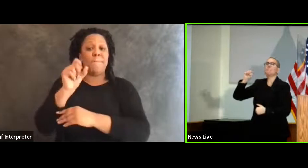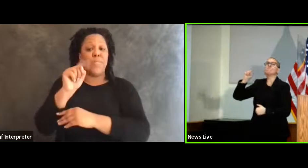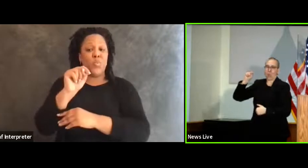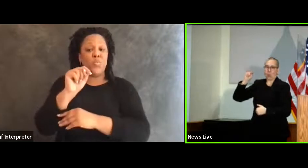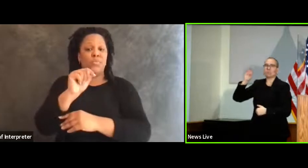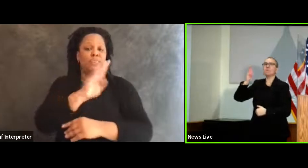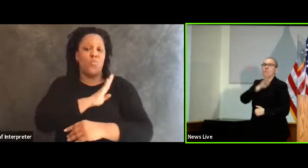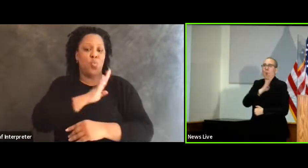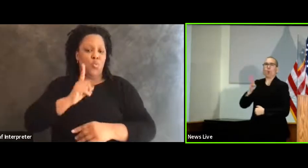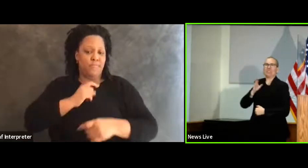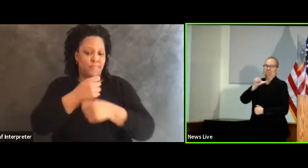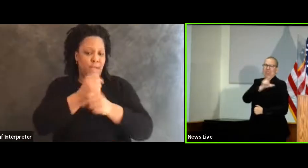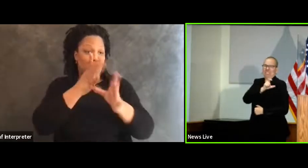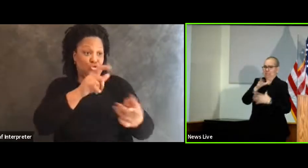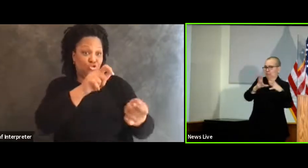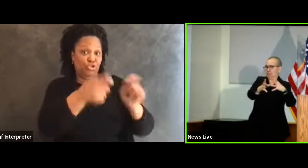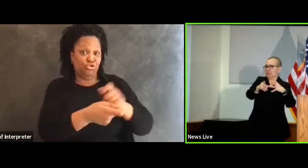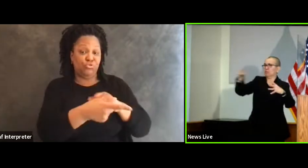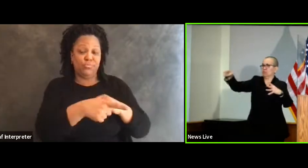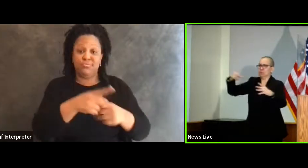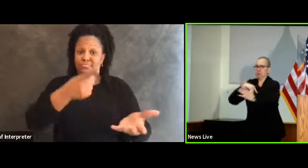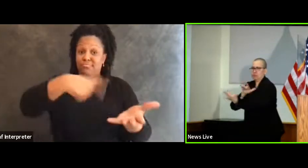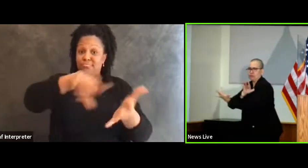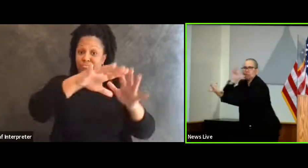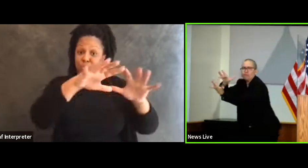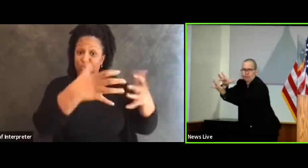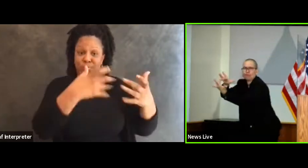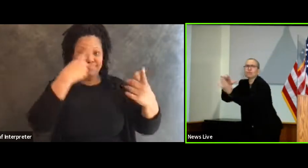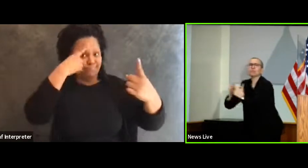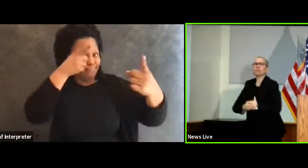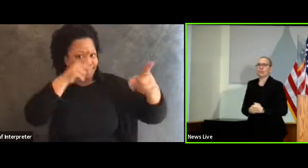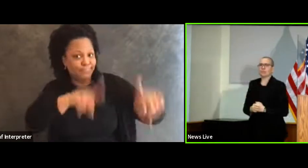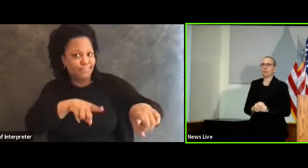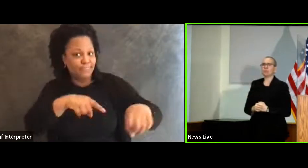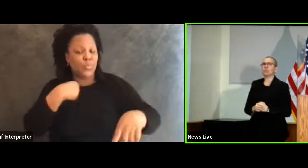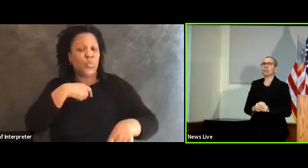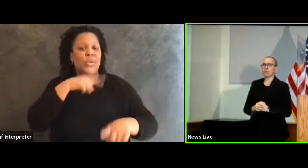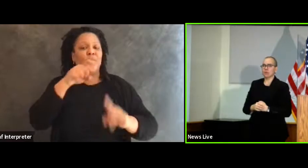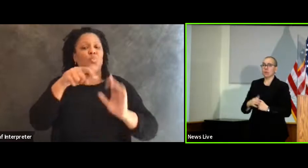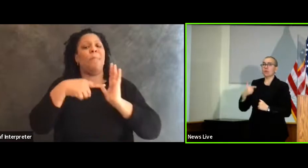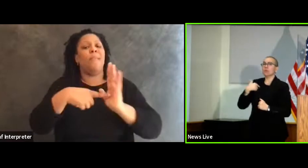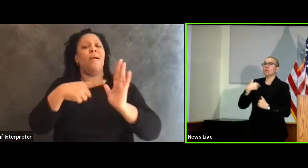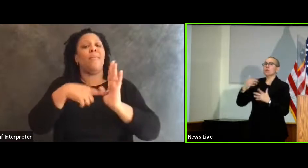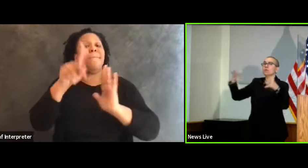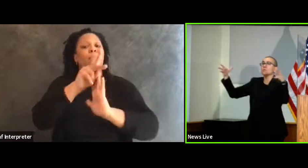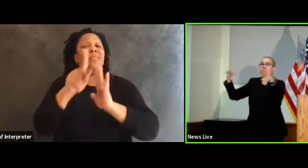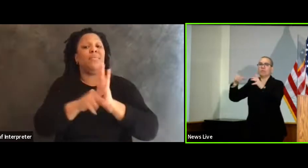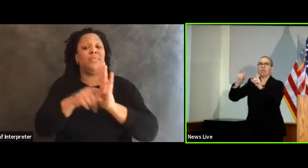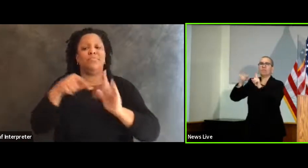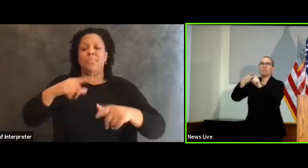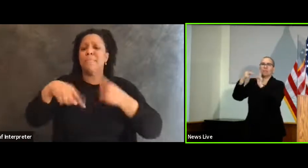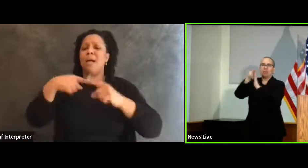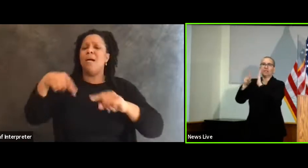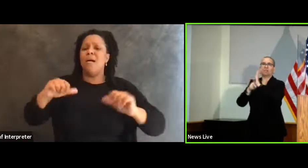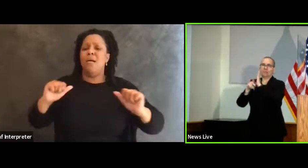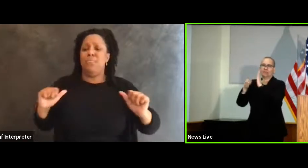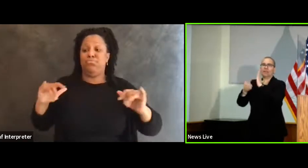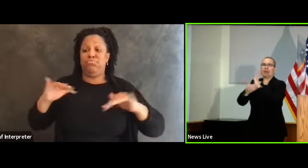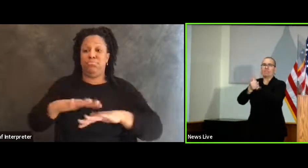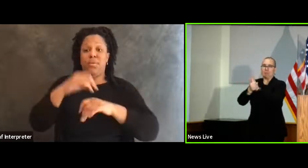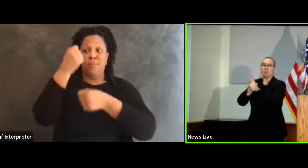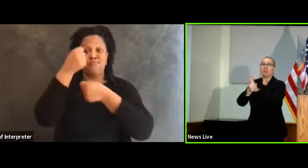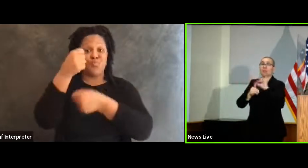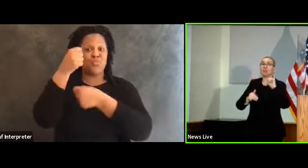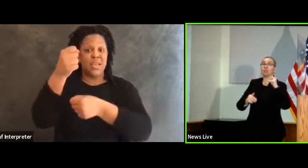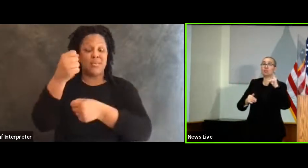group here would attest to that. We need model policy around First Amendment gatherings to make sure that journalists and individuals are not